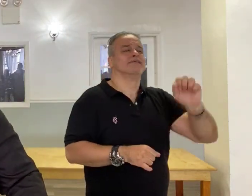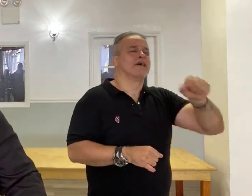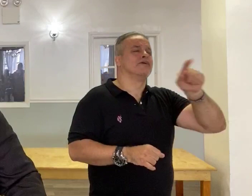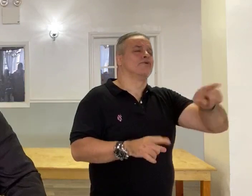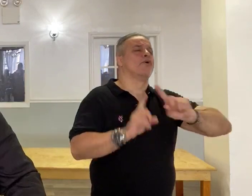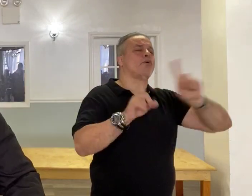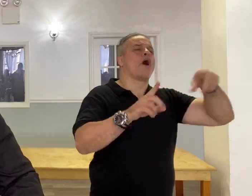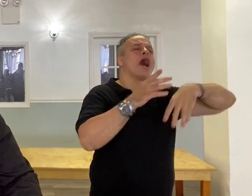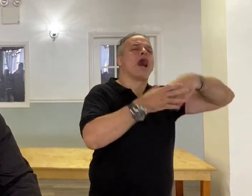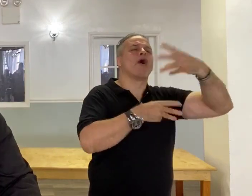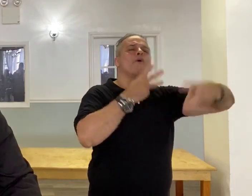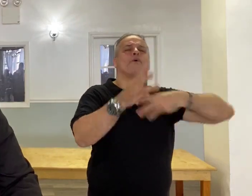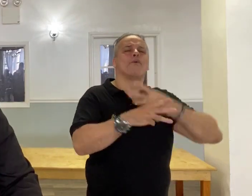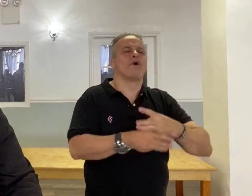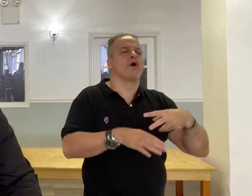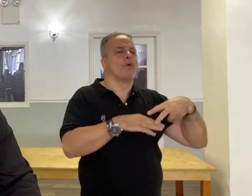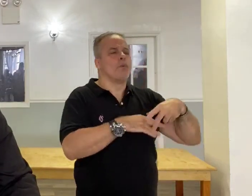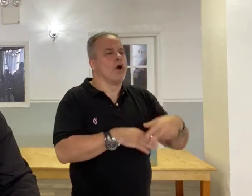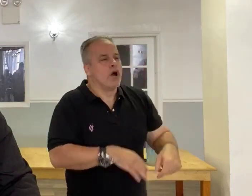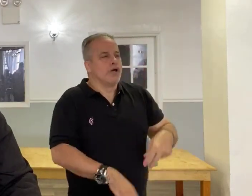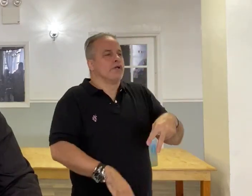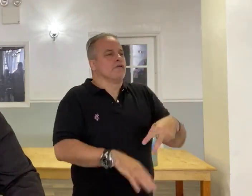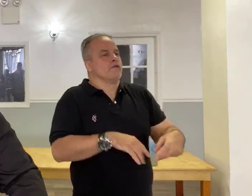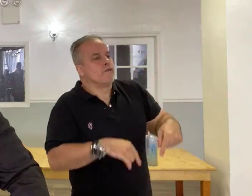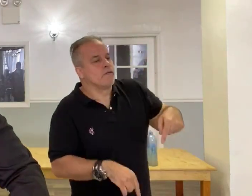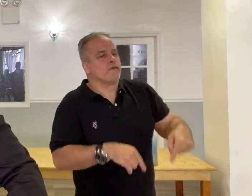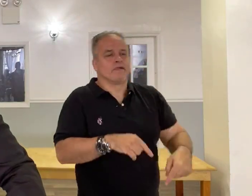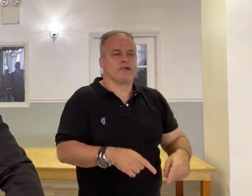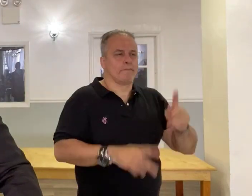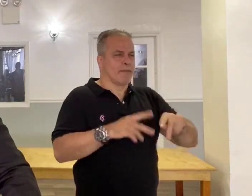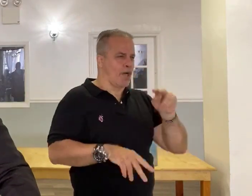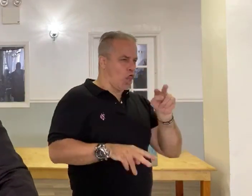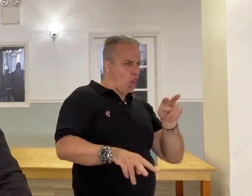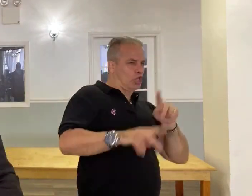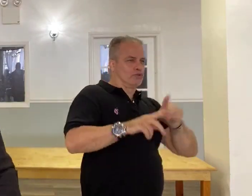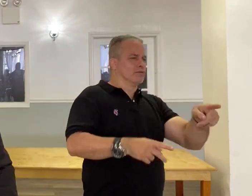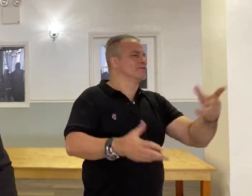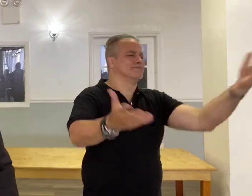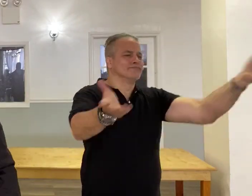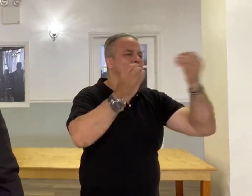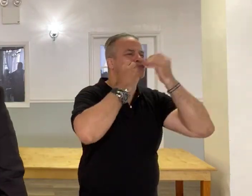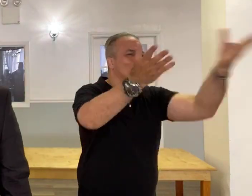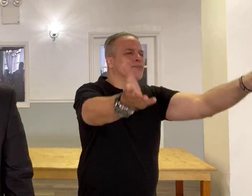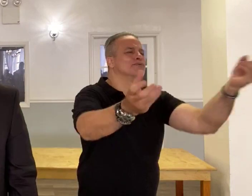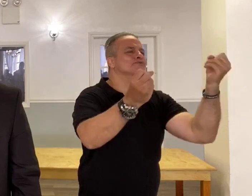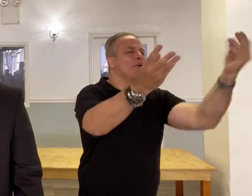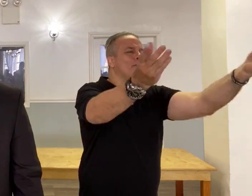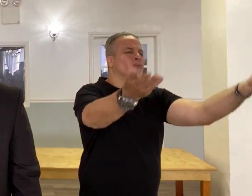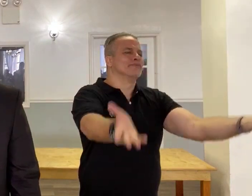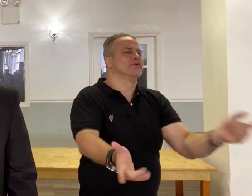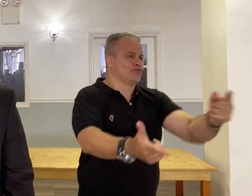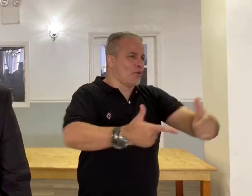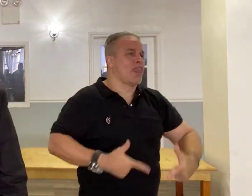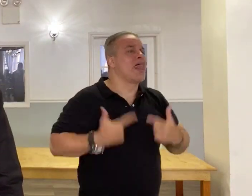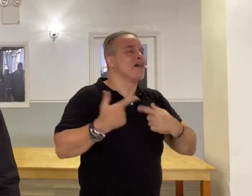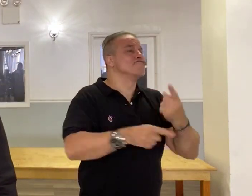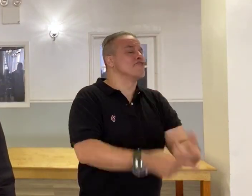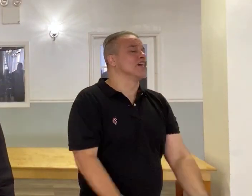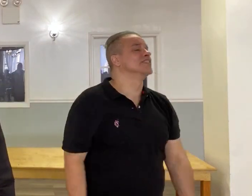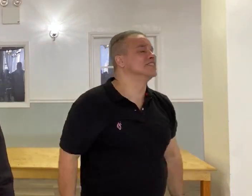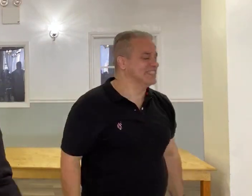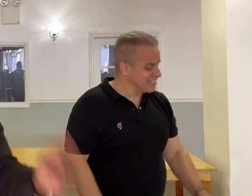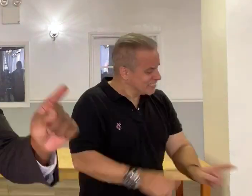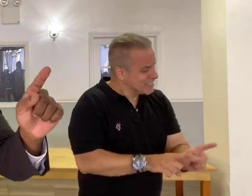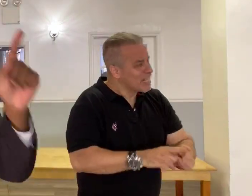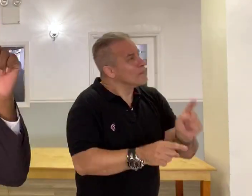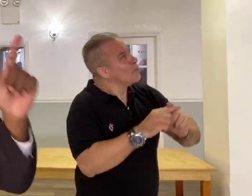you. Your life changes. Life changes. And you deal with those